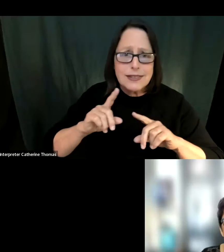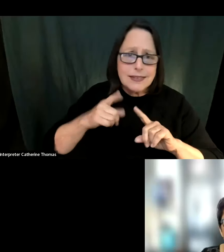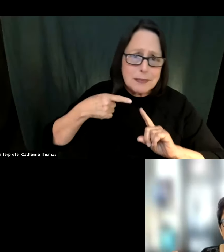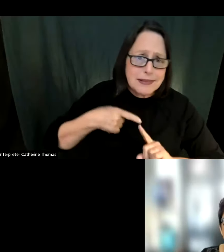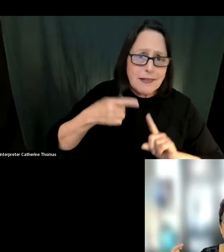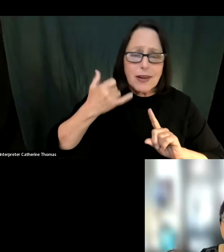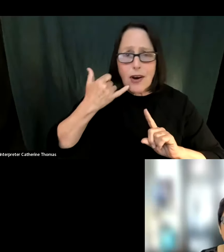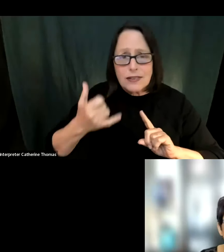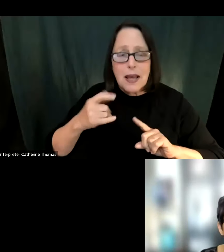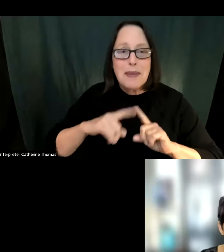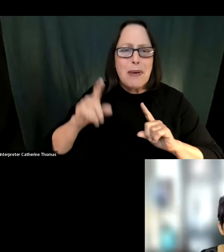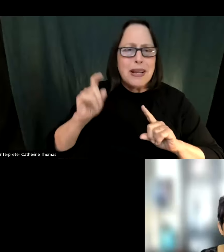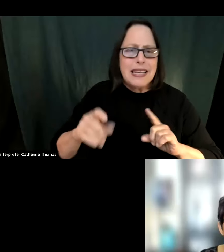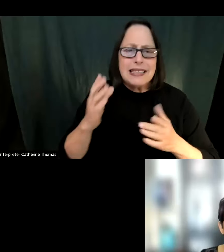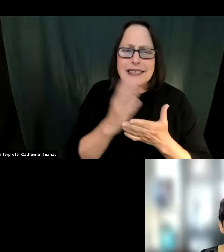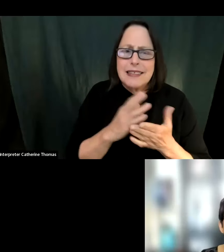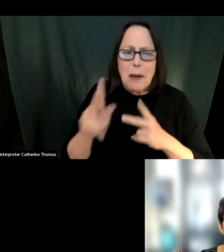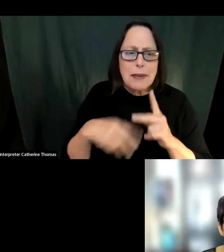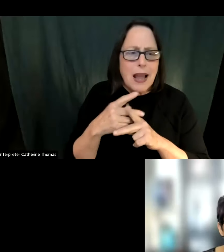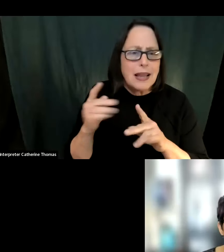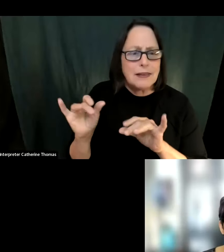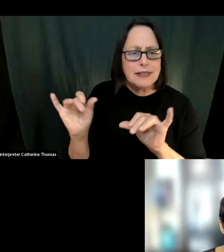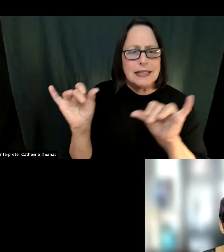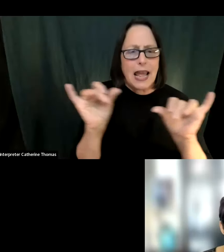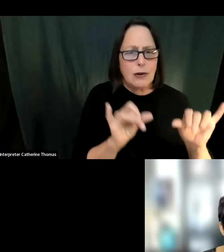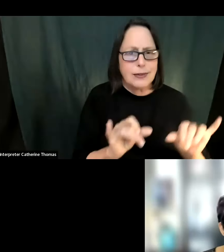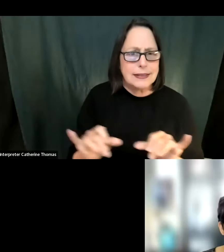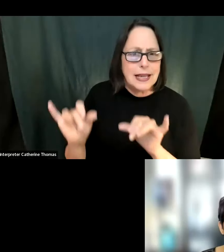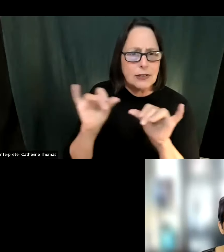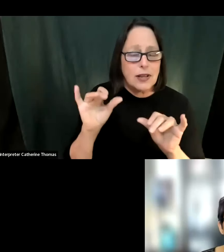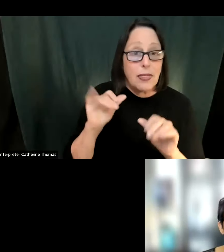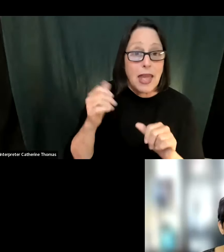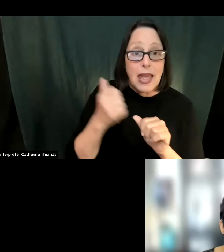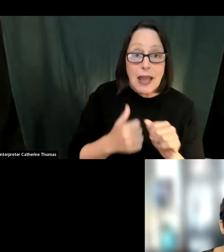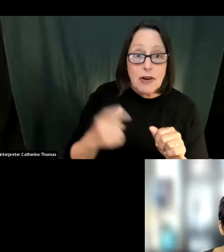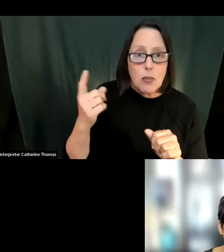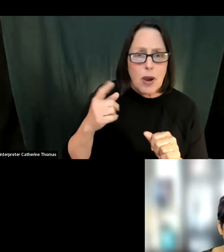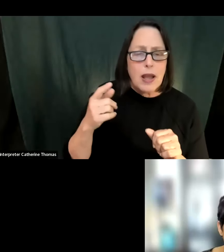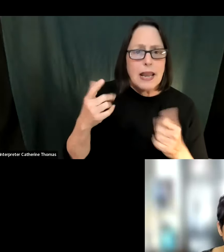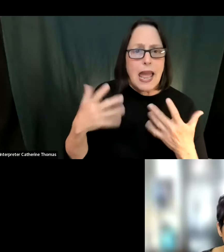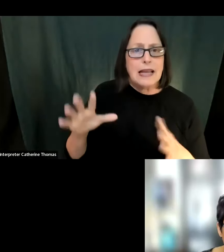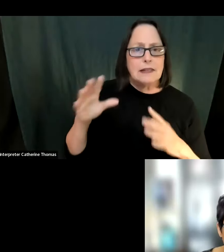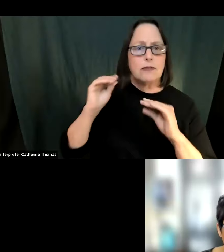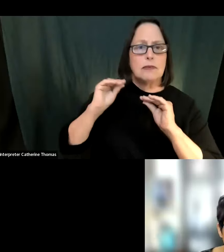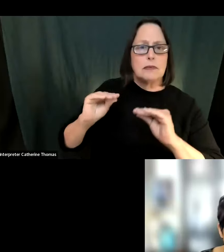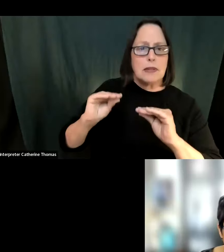some coalition of some standardization that everyone is trained to follow.